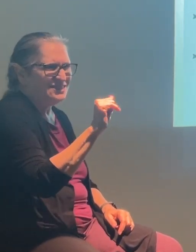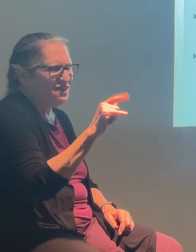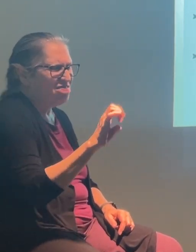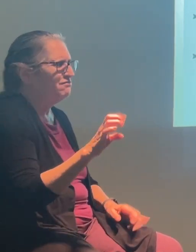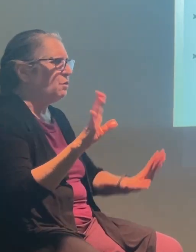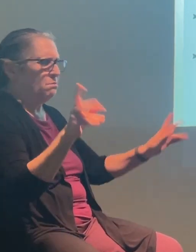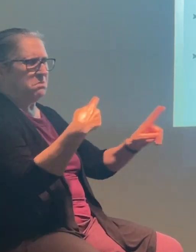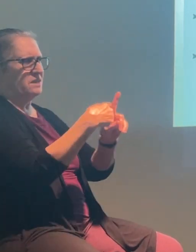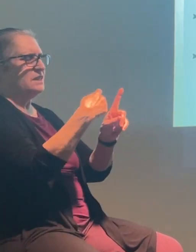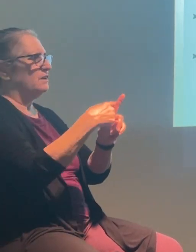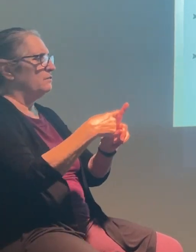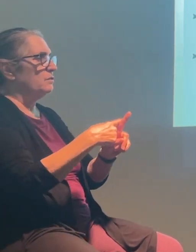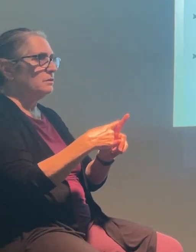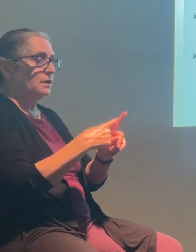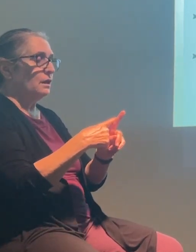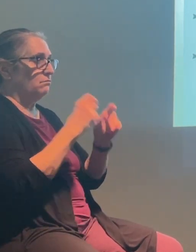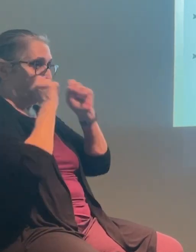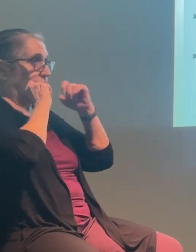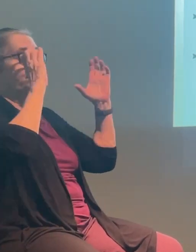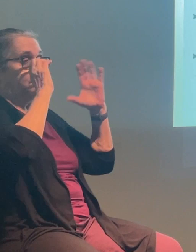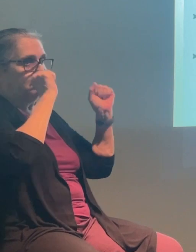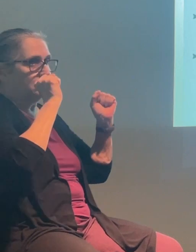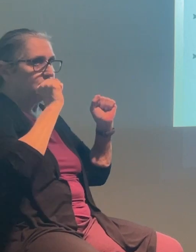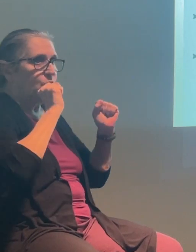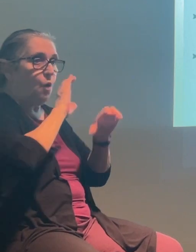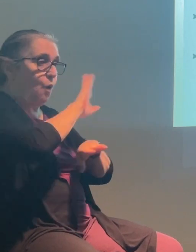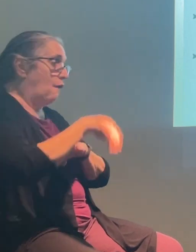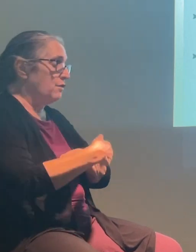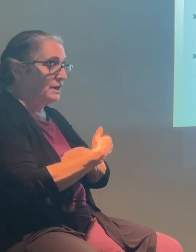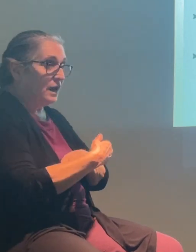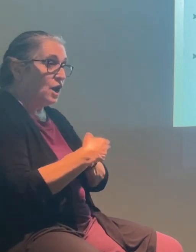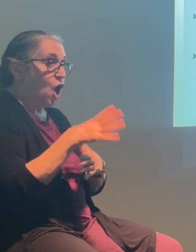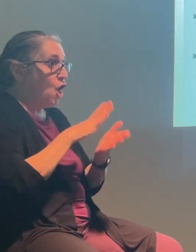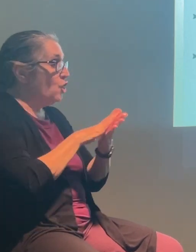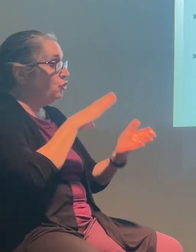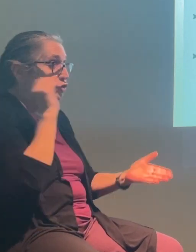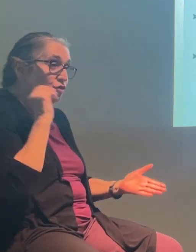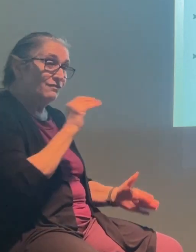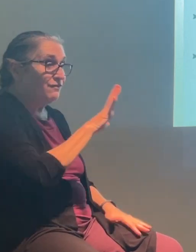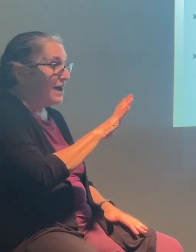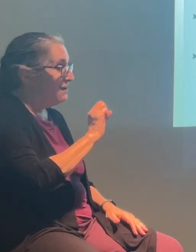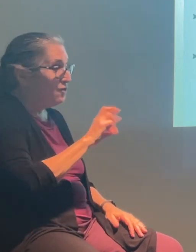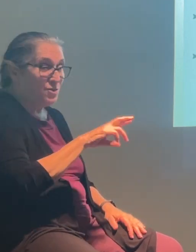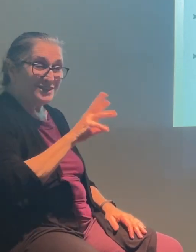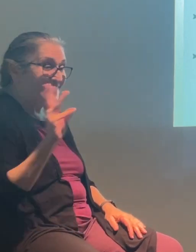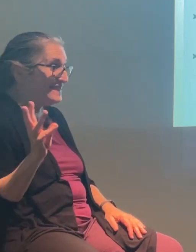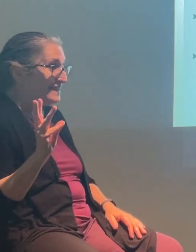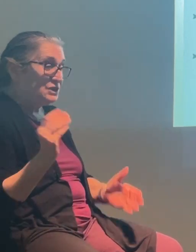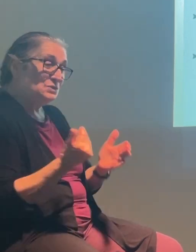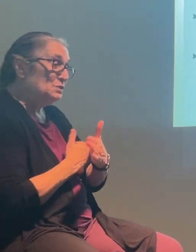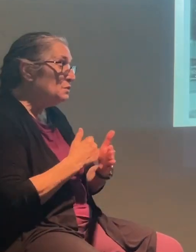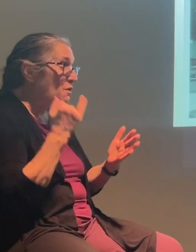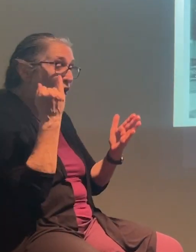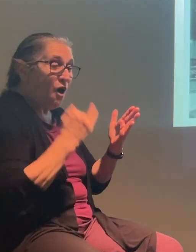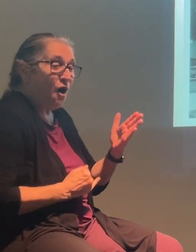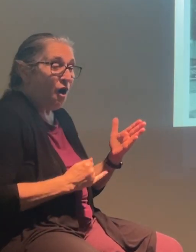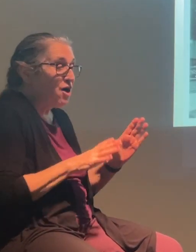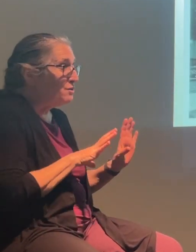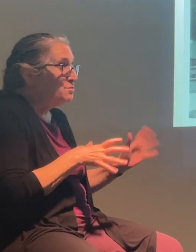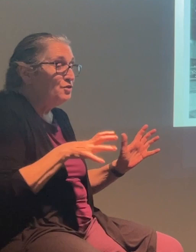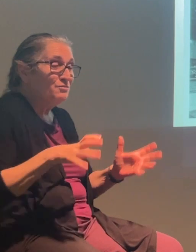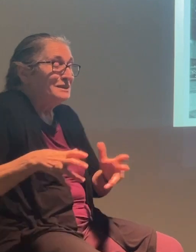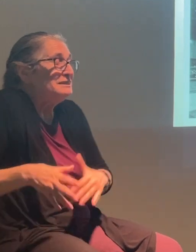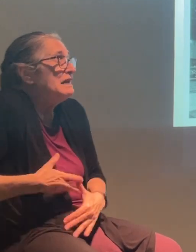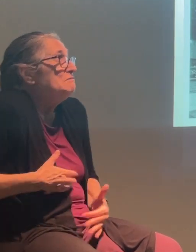American audiences were introduced to 5 or 6 new art movements that they had no idea existed. So it